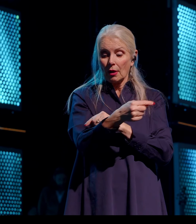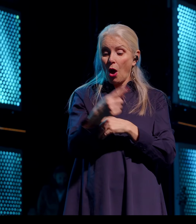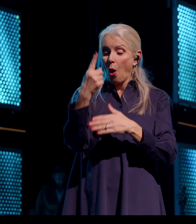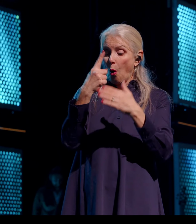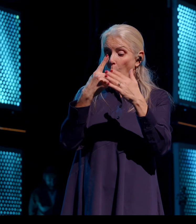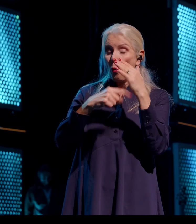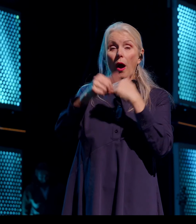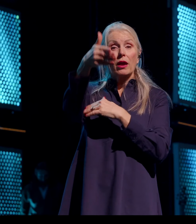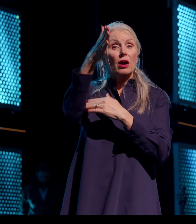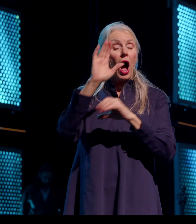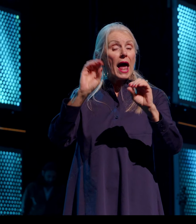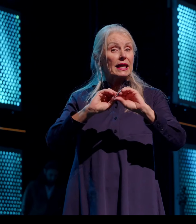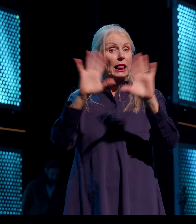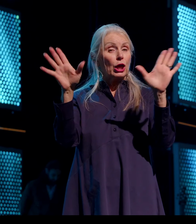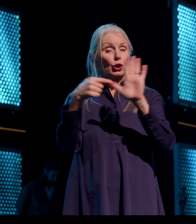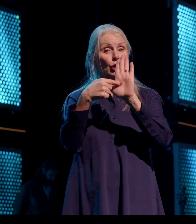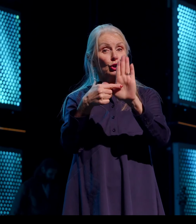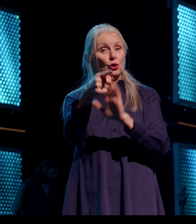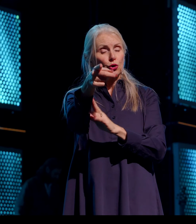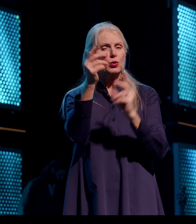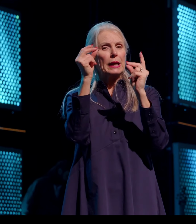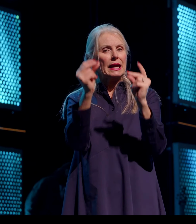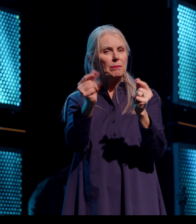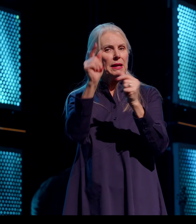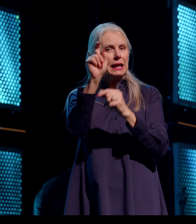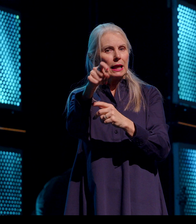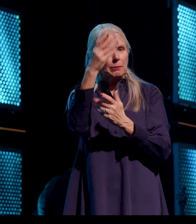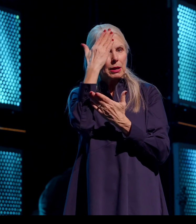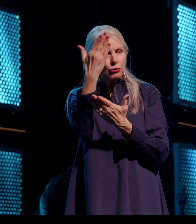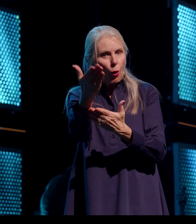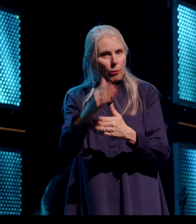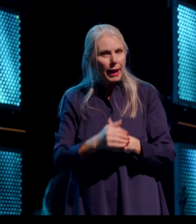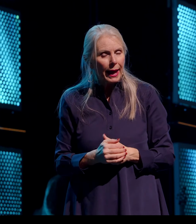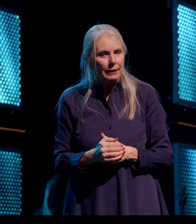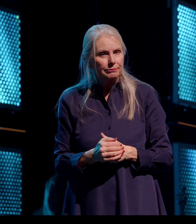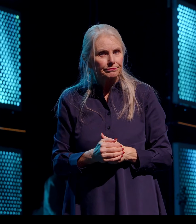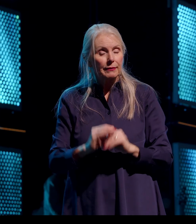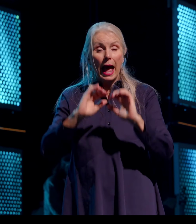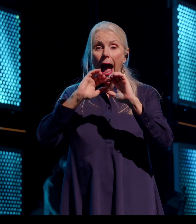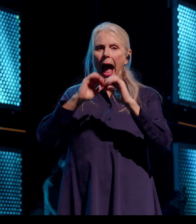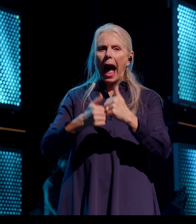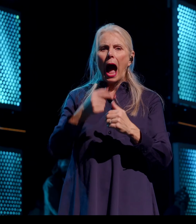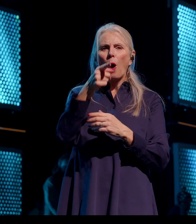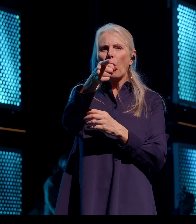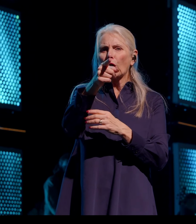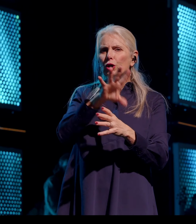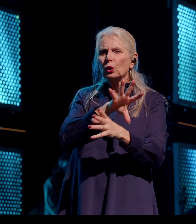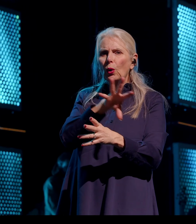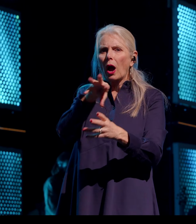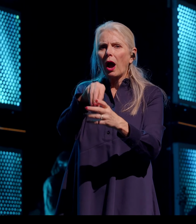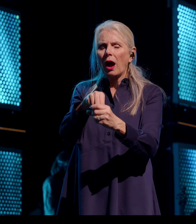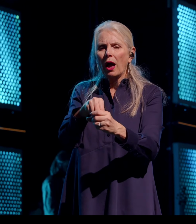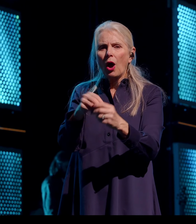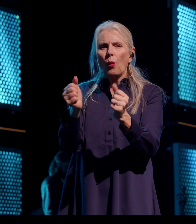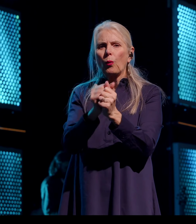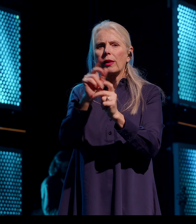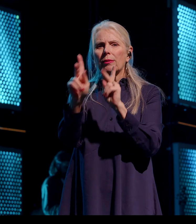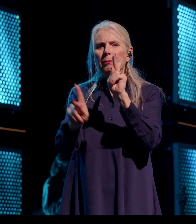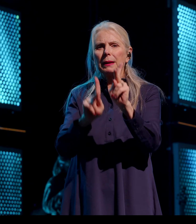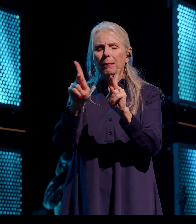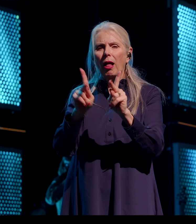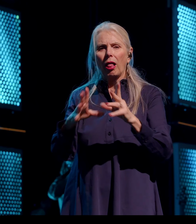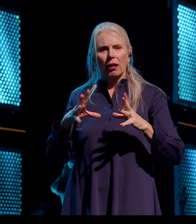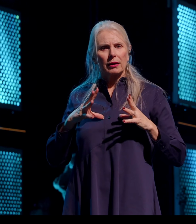What has God clearly shown you that you need to immediately obey? How are you a part of seeing people come to